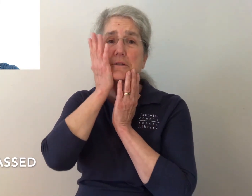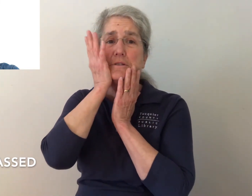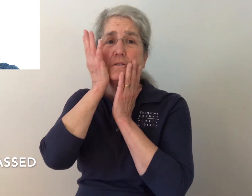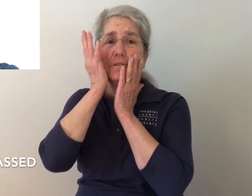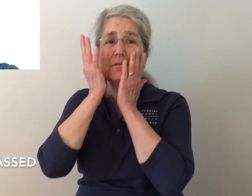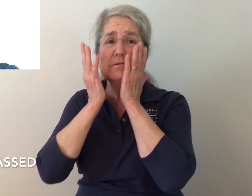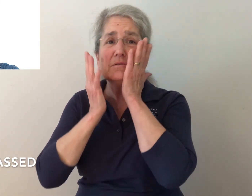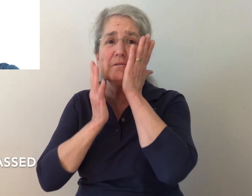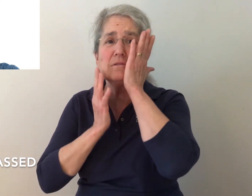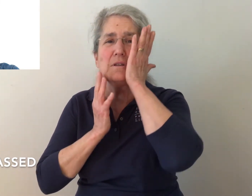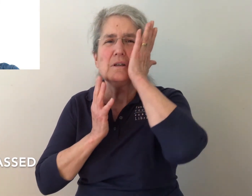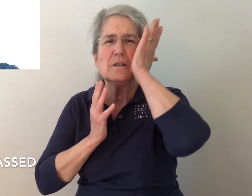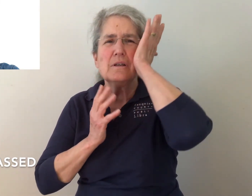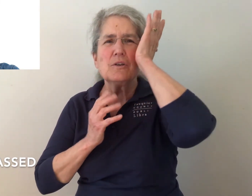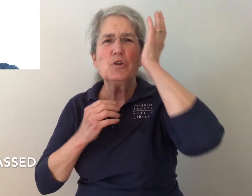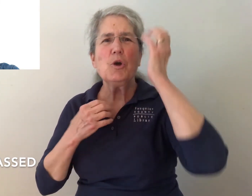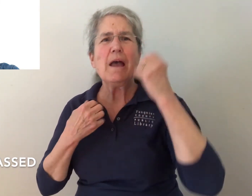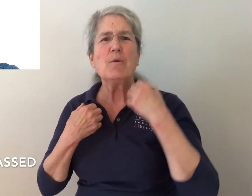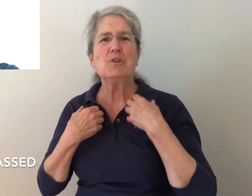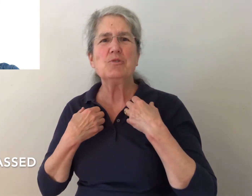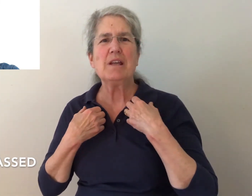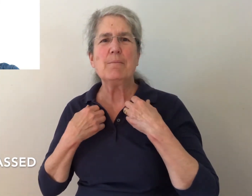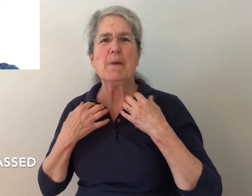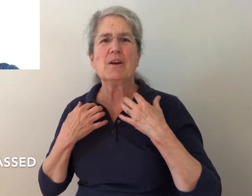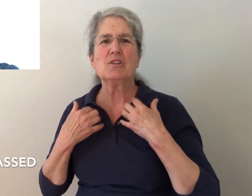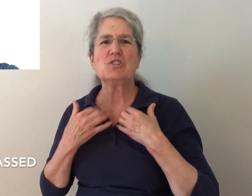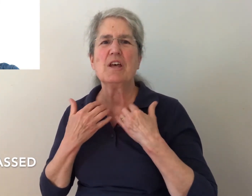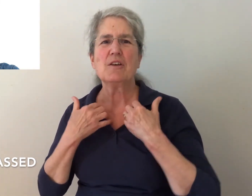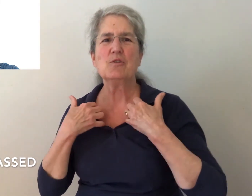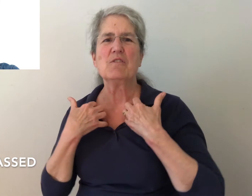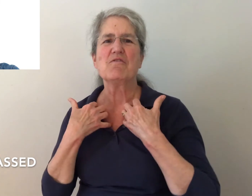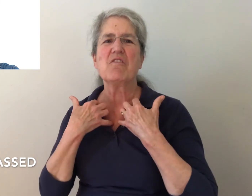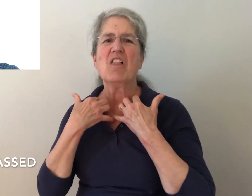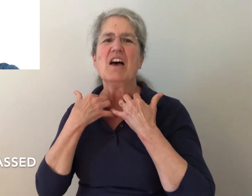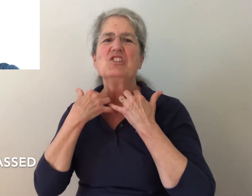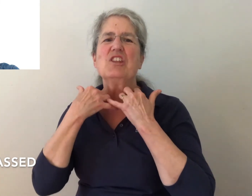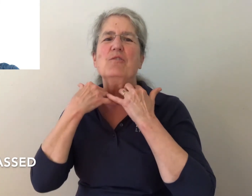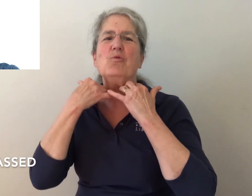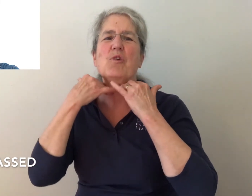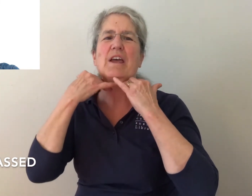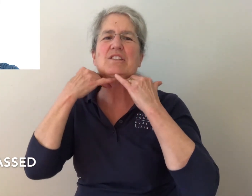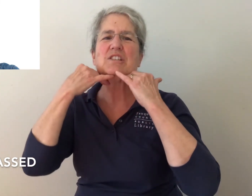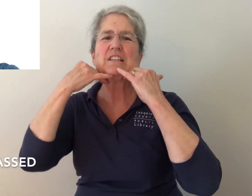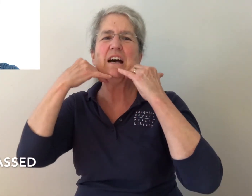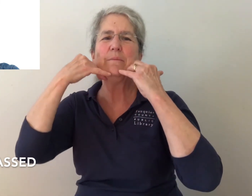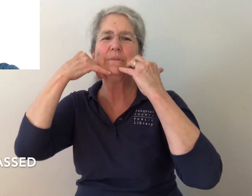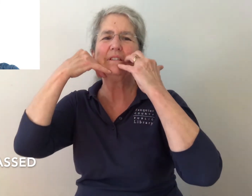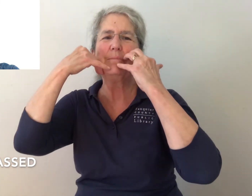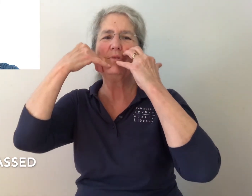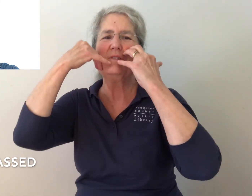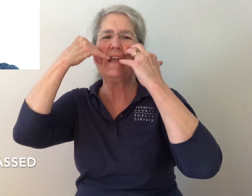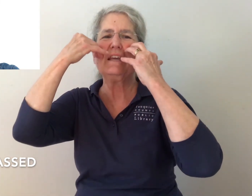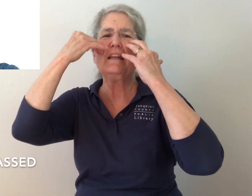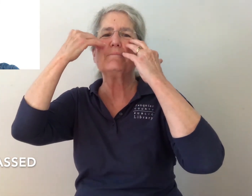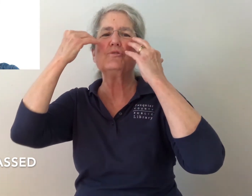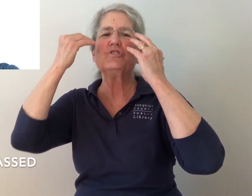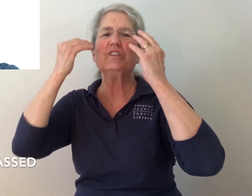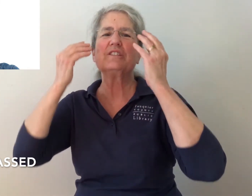Embarrassed. You know how when you get embarrassed, you can flush, that red just comes up your neck and up your cheeks and